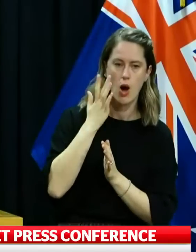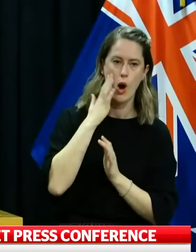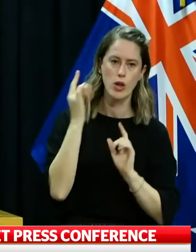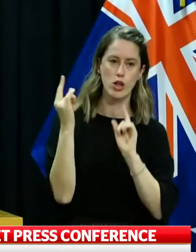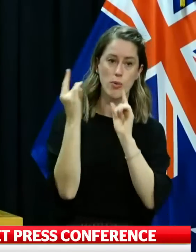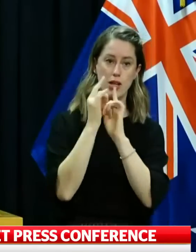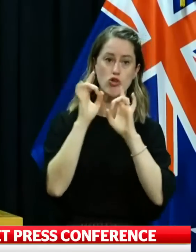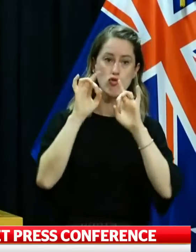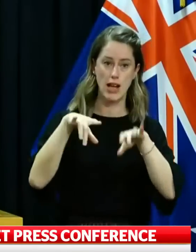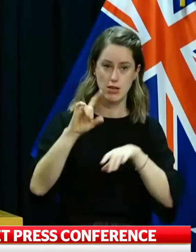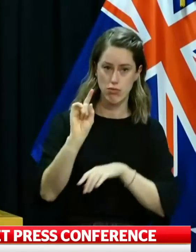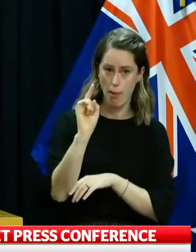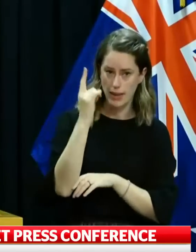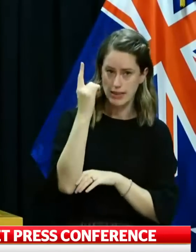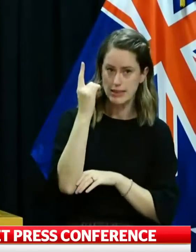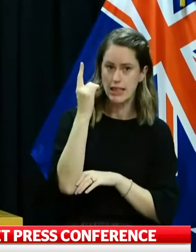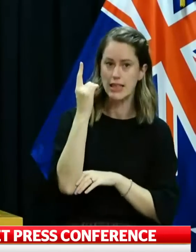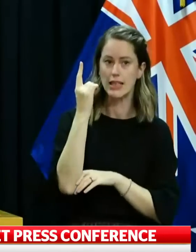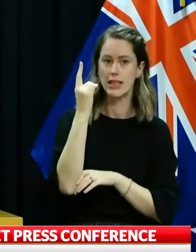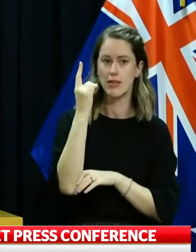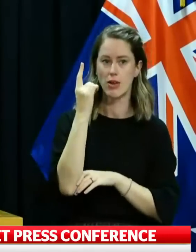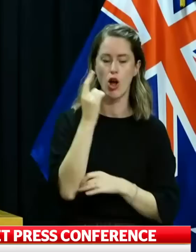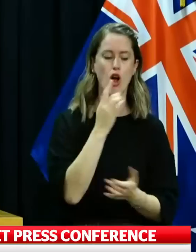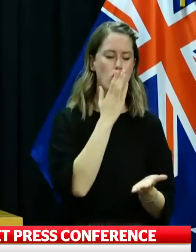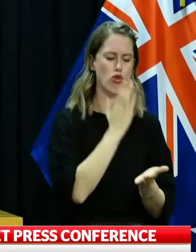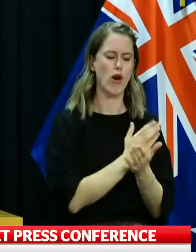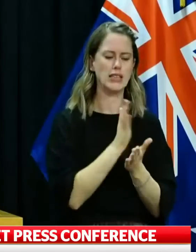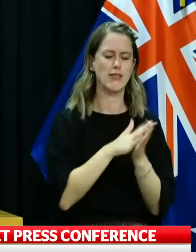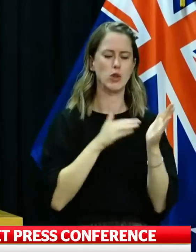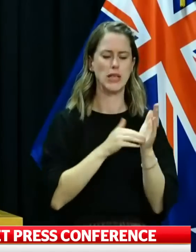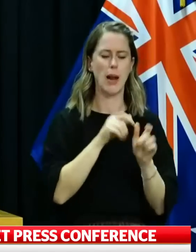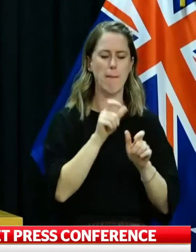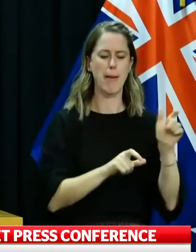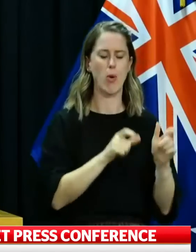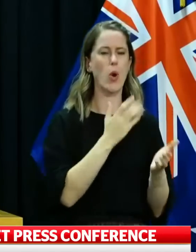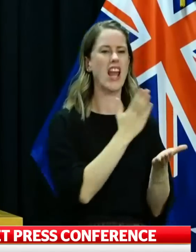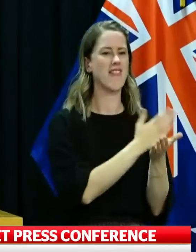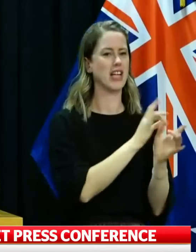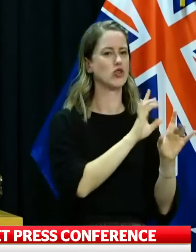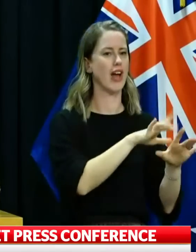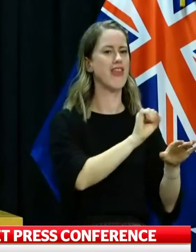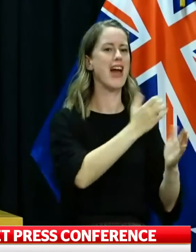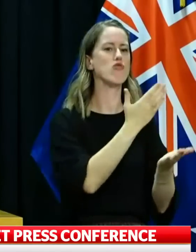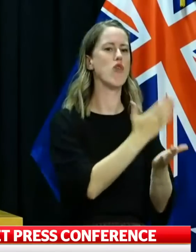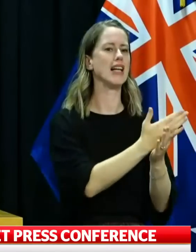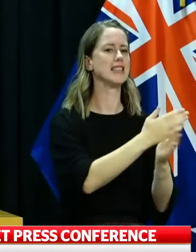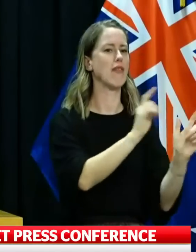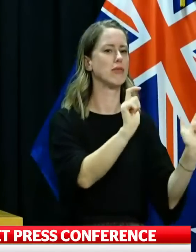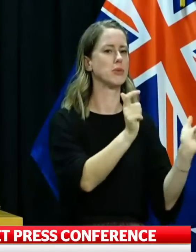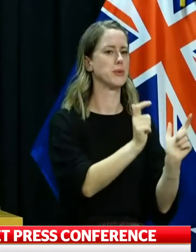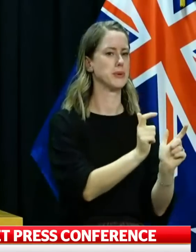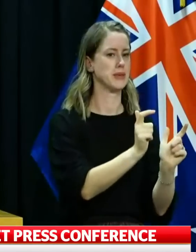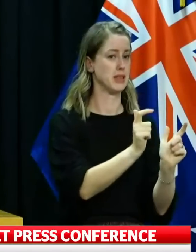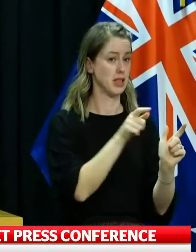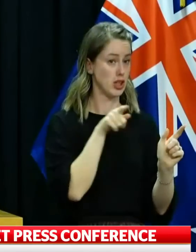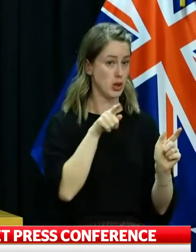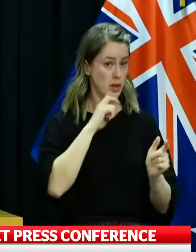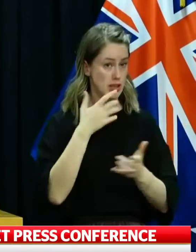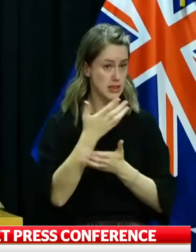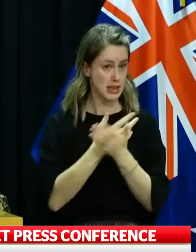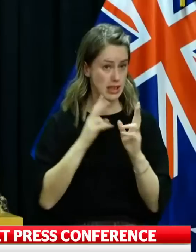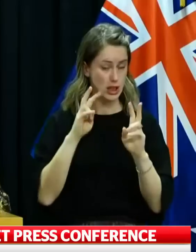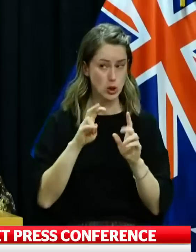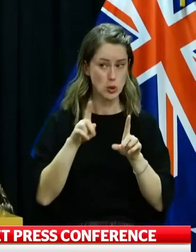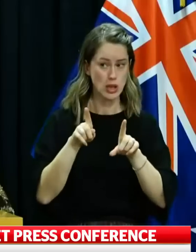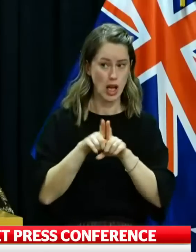Prime Minister, obviously the rights of New Zealanders in Australia have been stripped back somewhat in recent years and decades. How likely is it that you will discuss issues